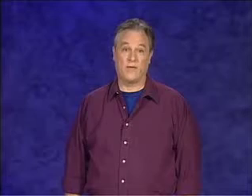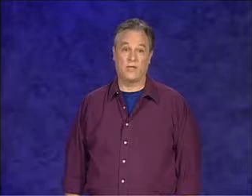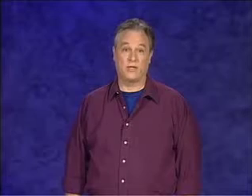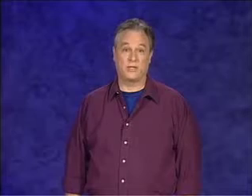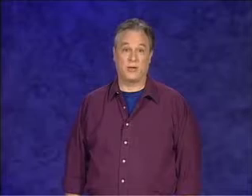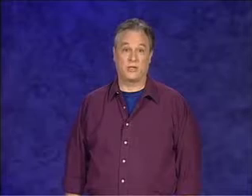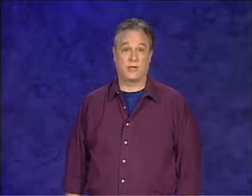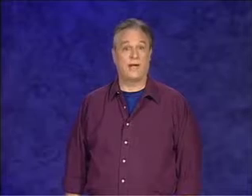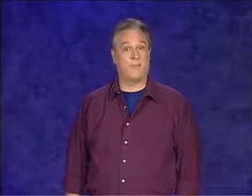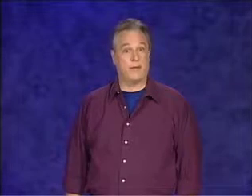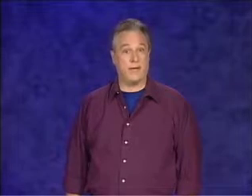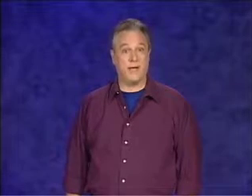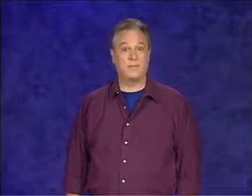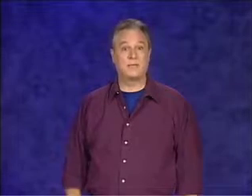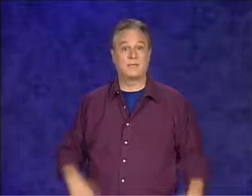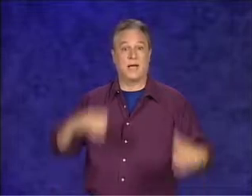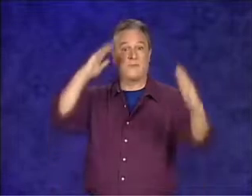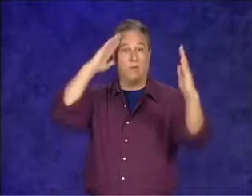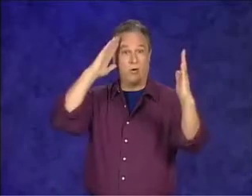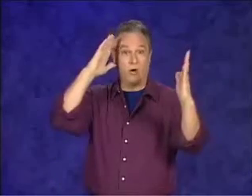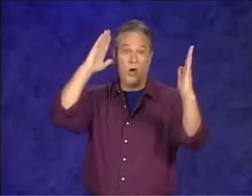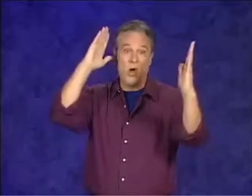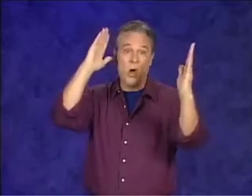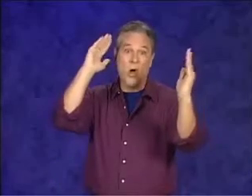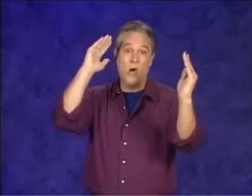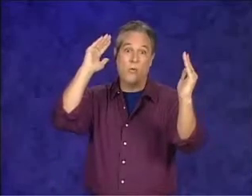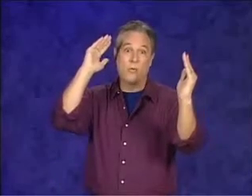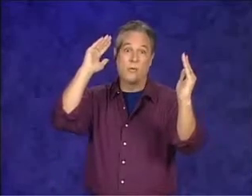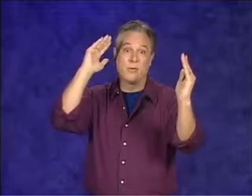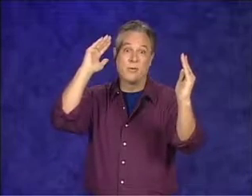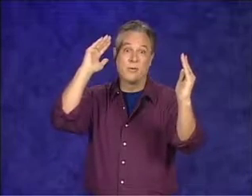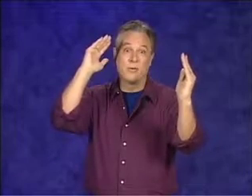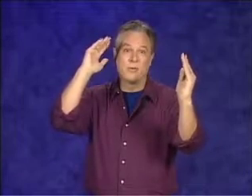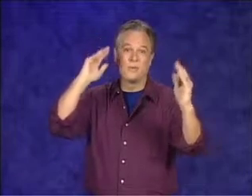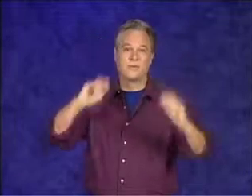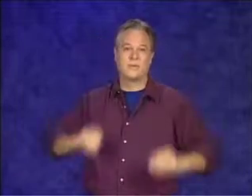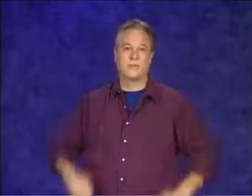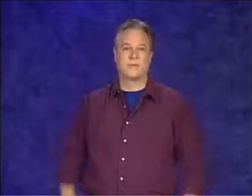facial expression, it becomes the sign for hope.